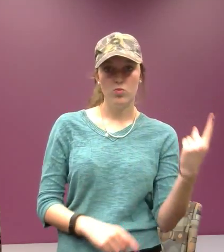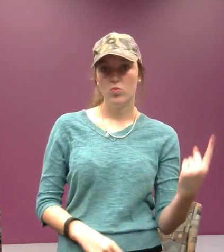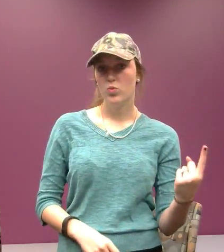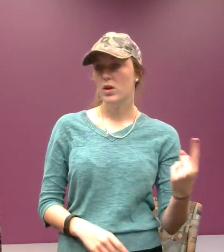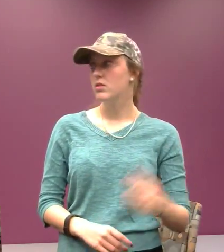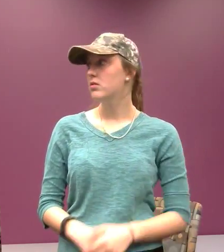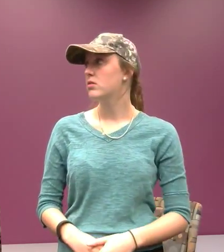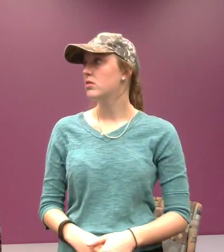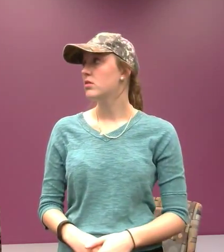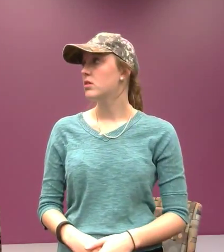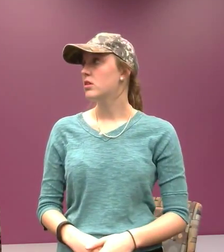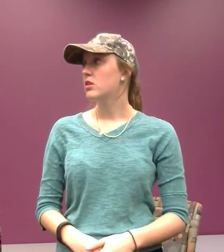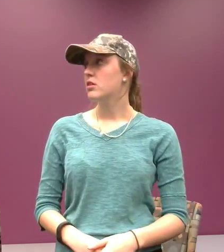should be 2.